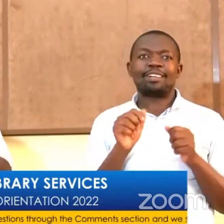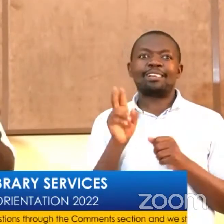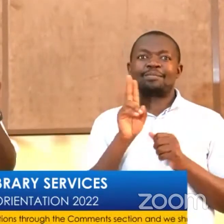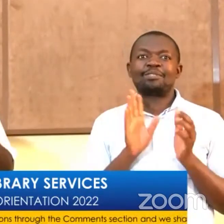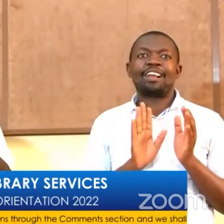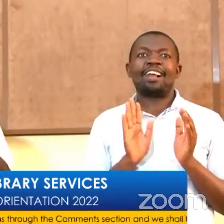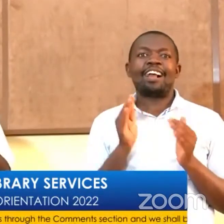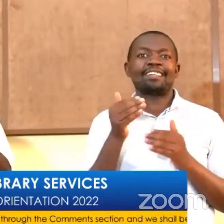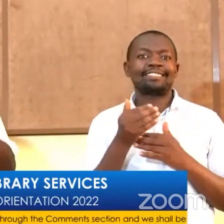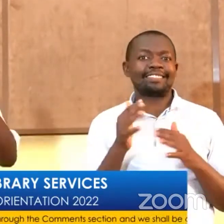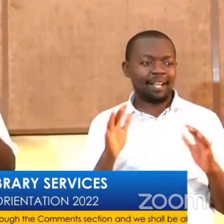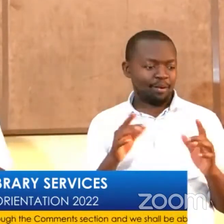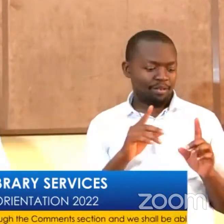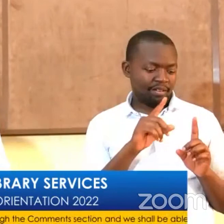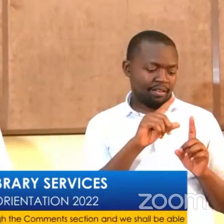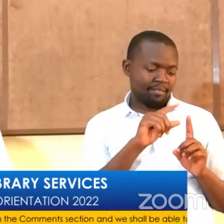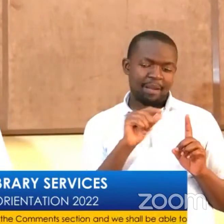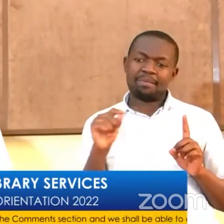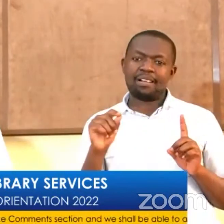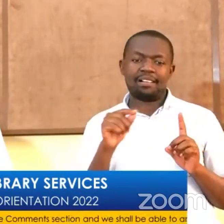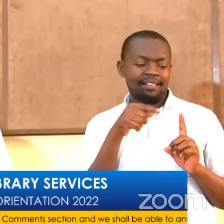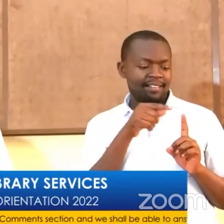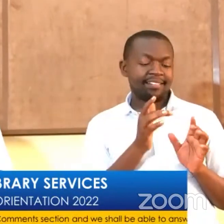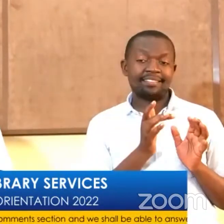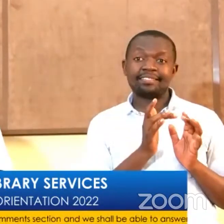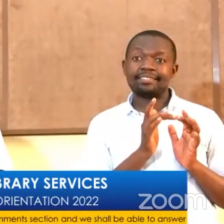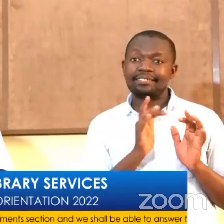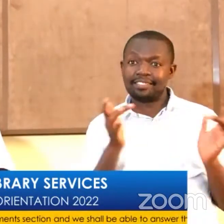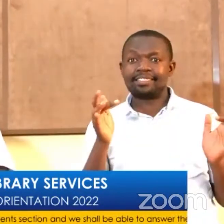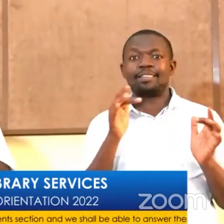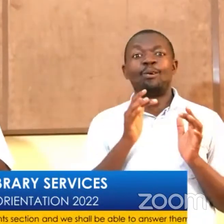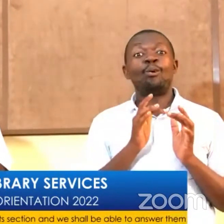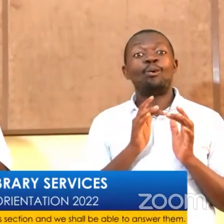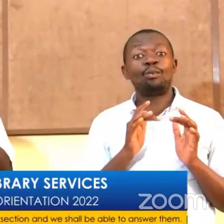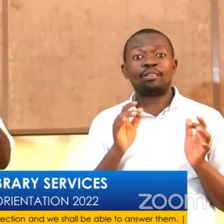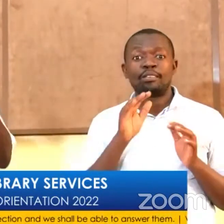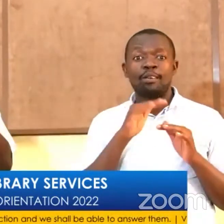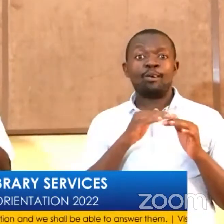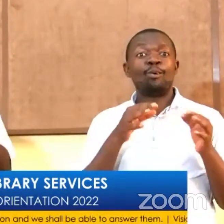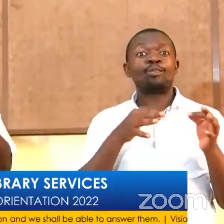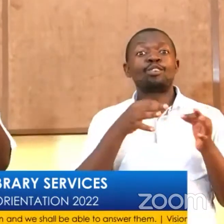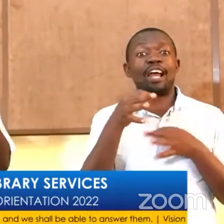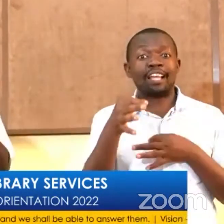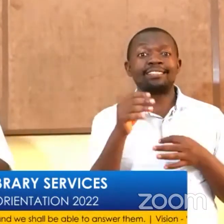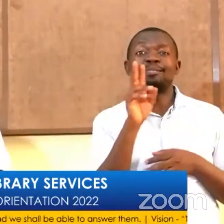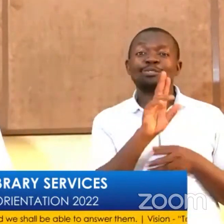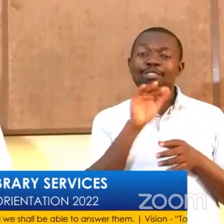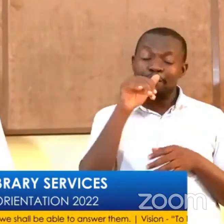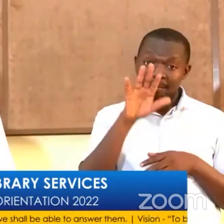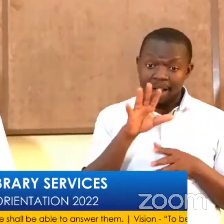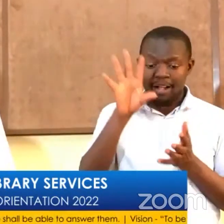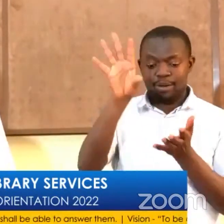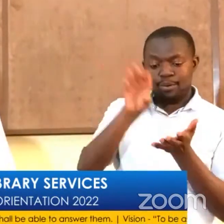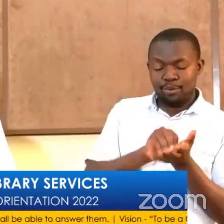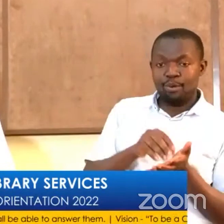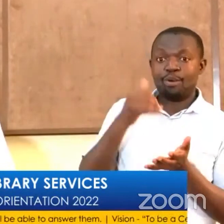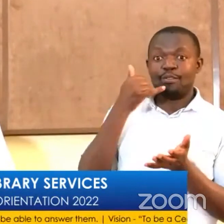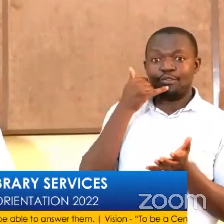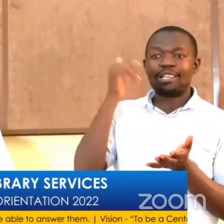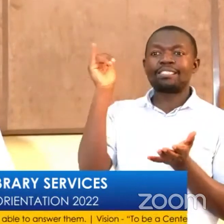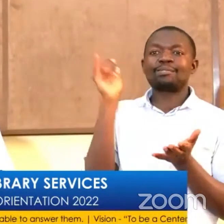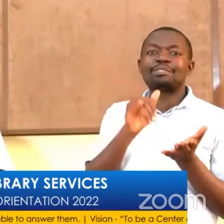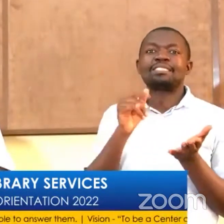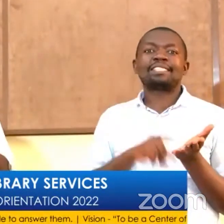access digitally online. You use your phone, you download it, it will remain on your phone. You use